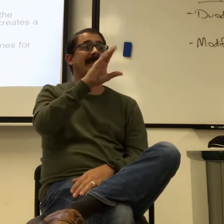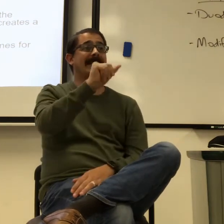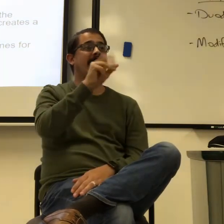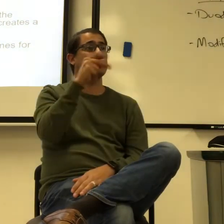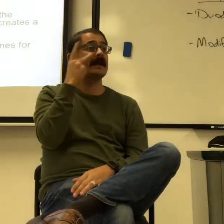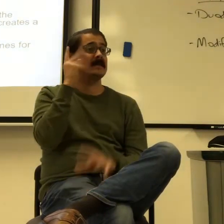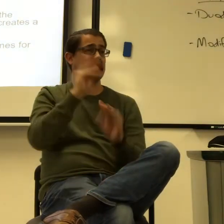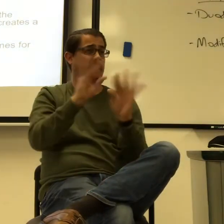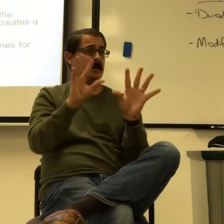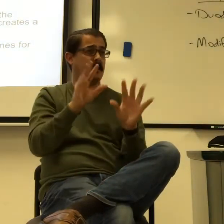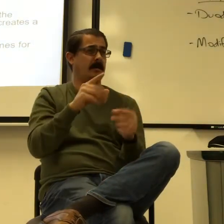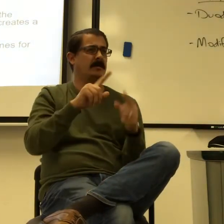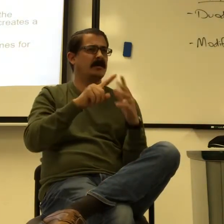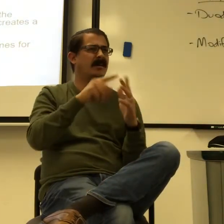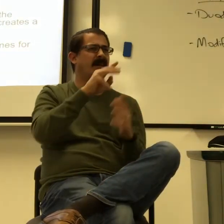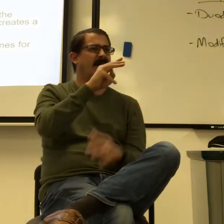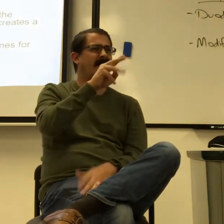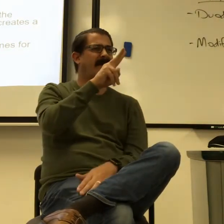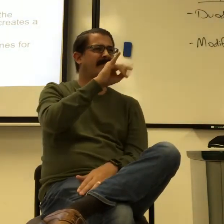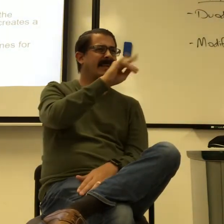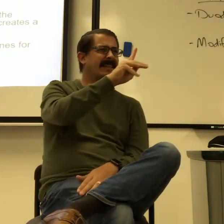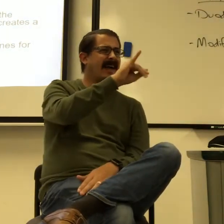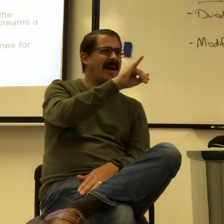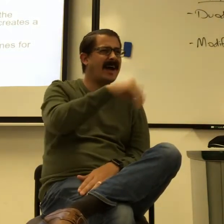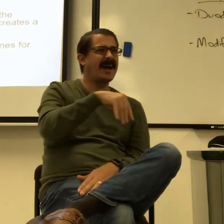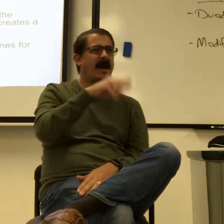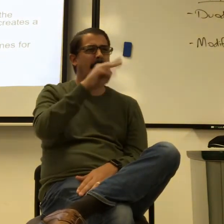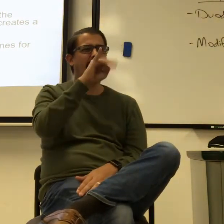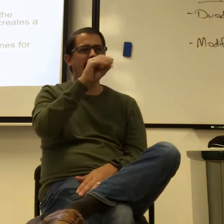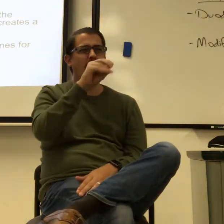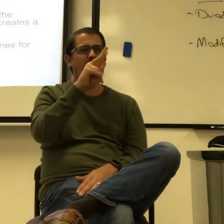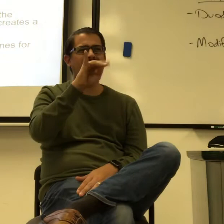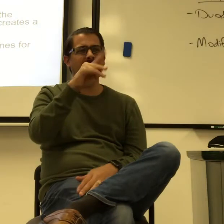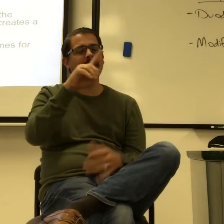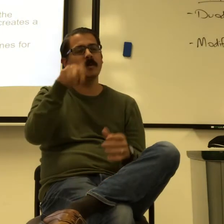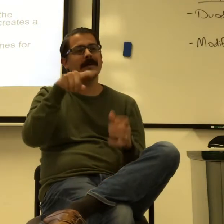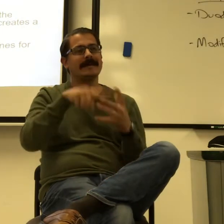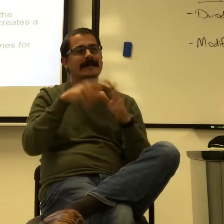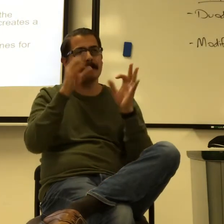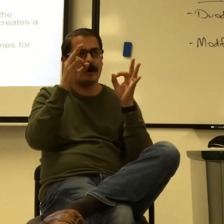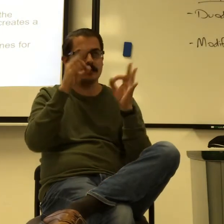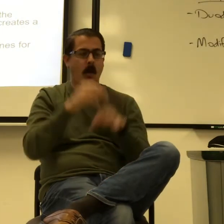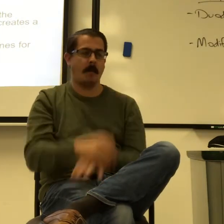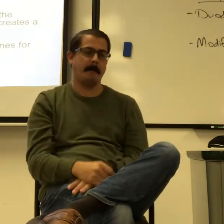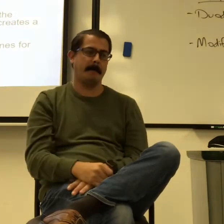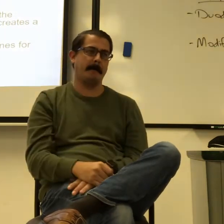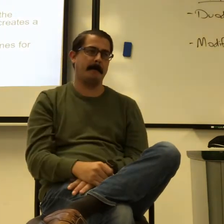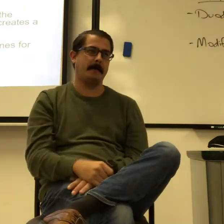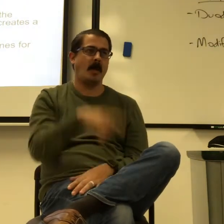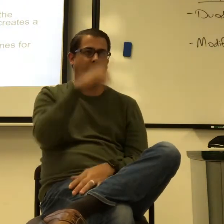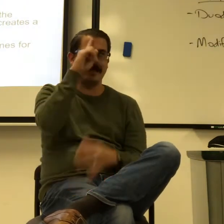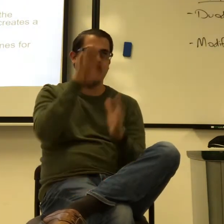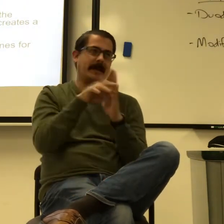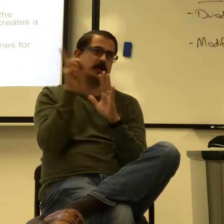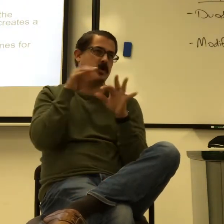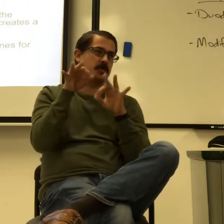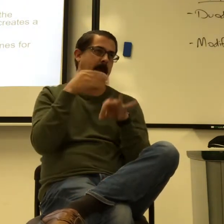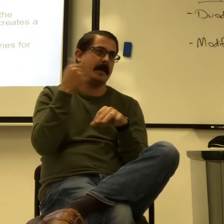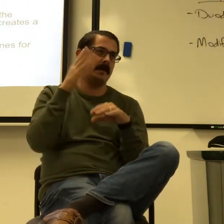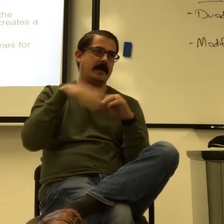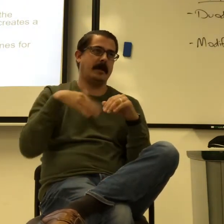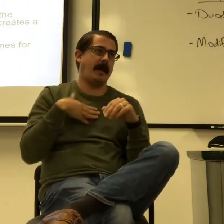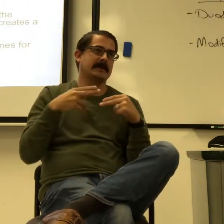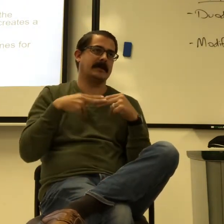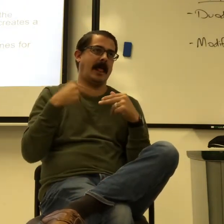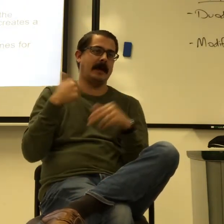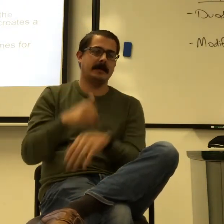you start to get the villi, microvilli, then you start to need a microscope. All right. So I think the picture will describe it better than my